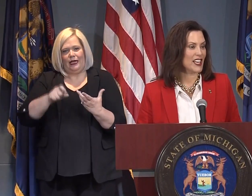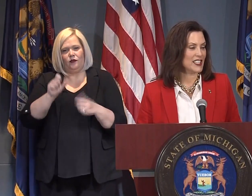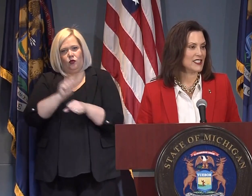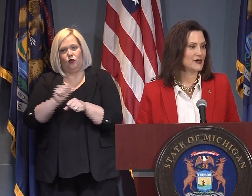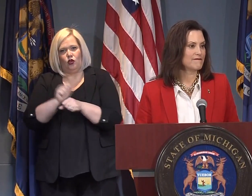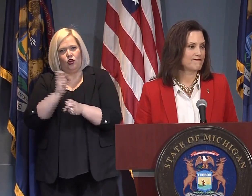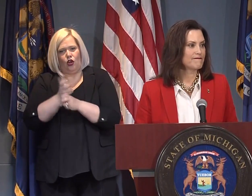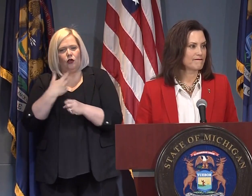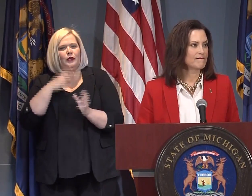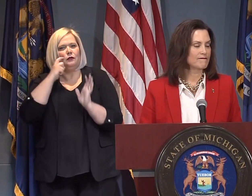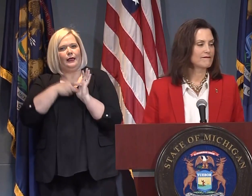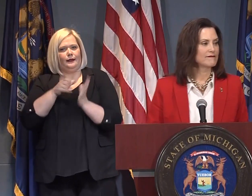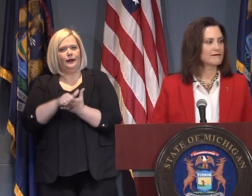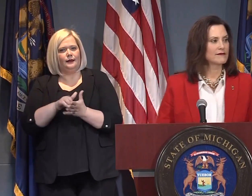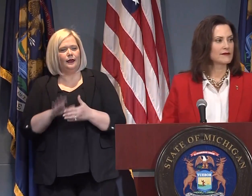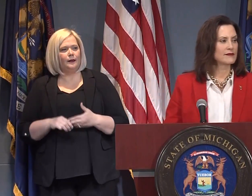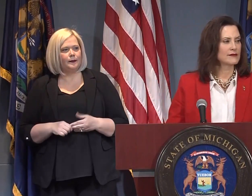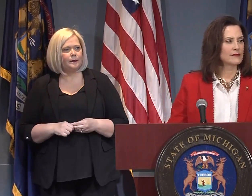We recognize that.